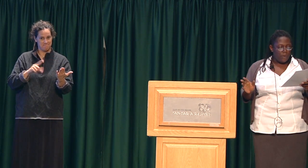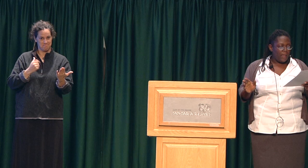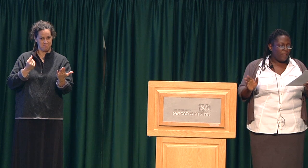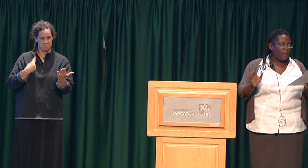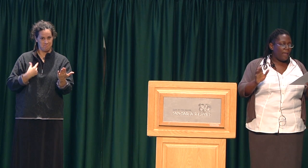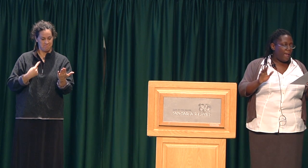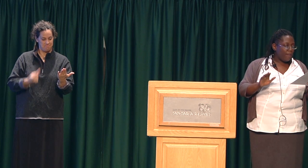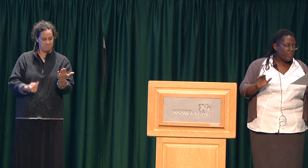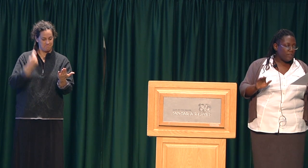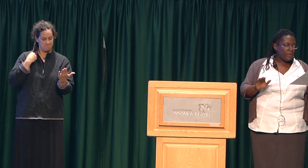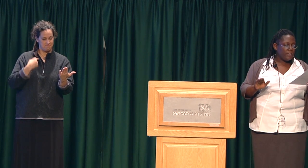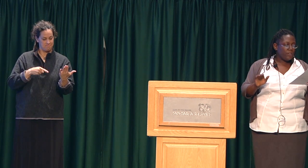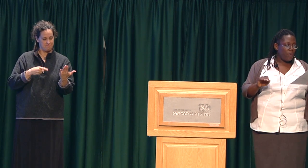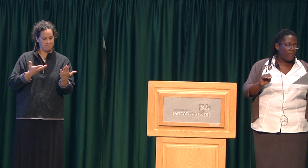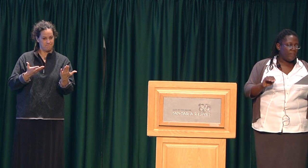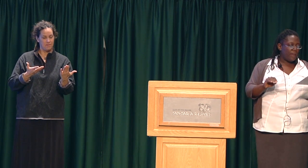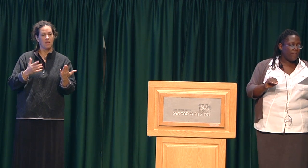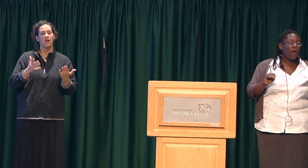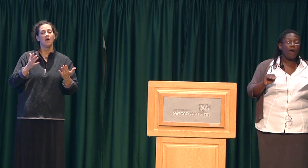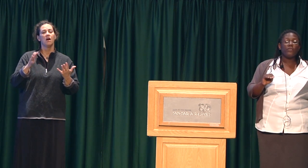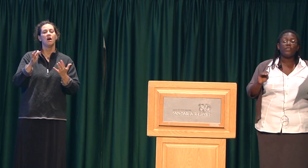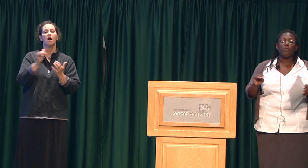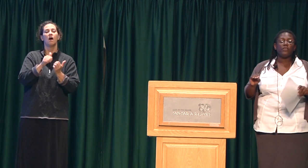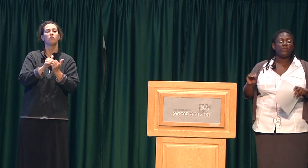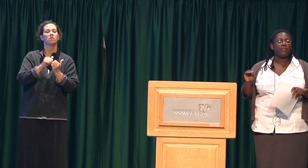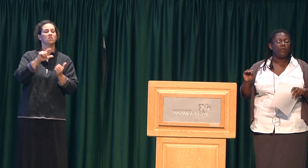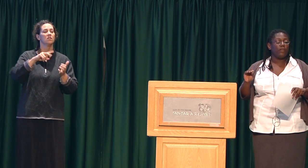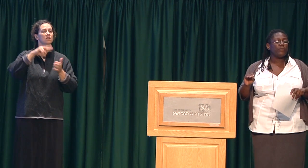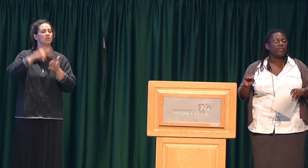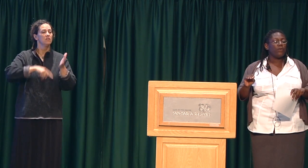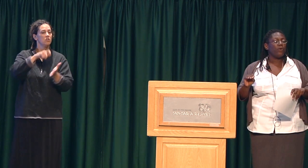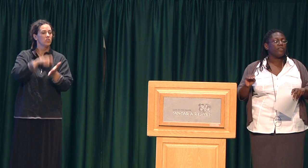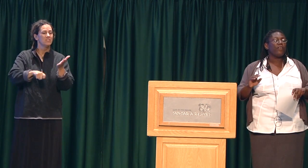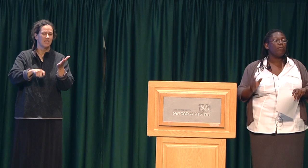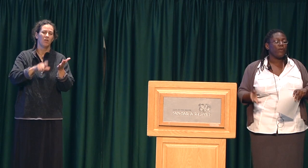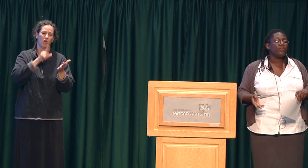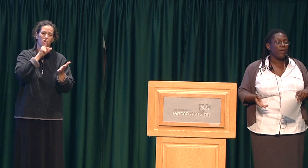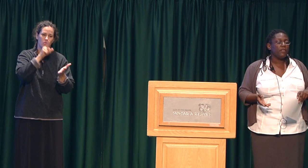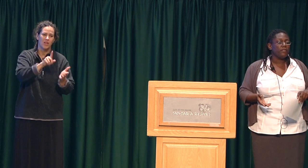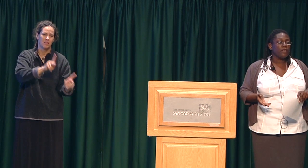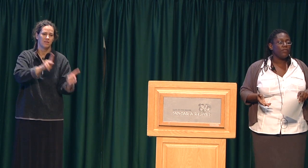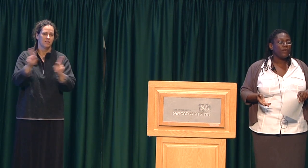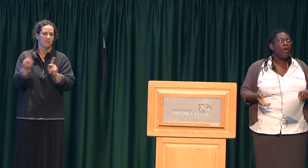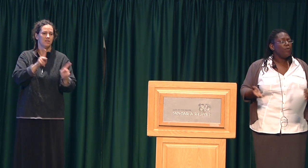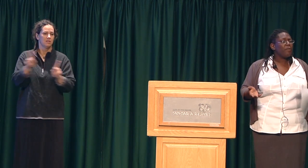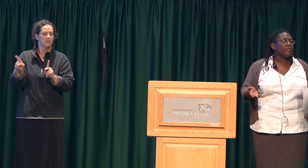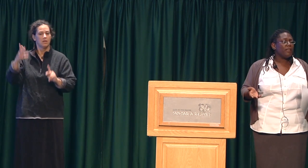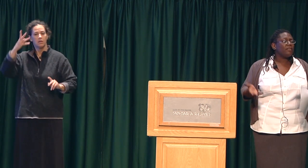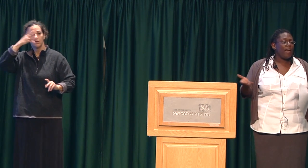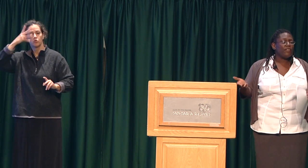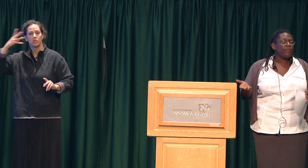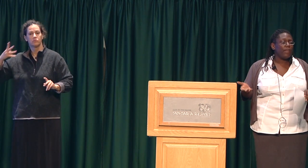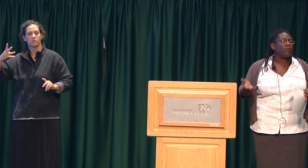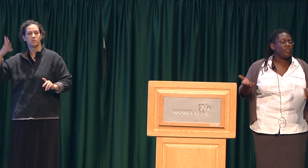sort of shown that the average literacy score of the deaf are also similar to the literacy scores of immigrants who come into this country, which makes